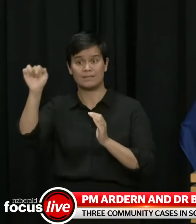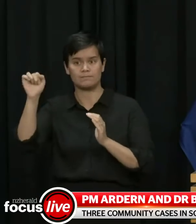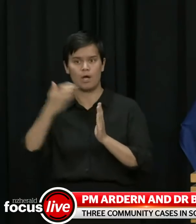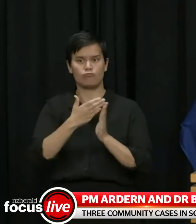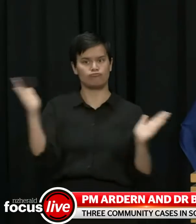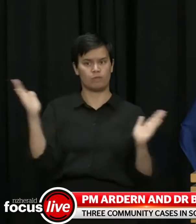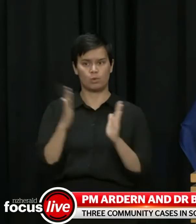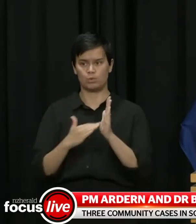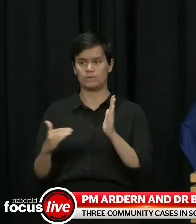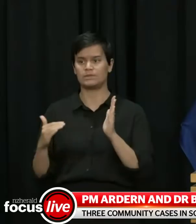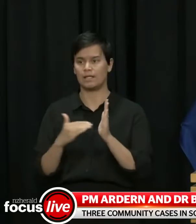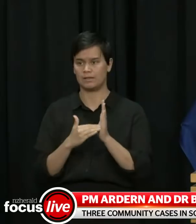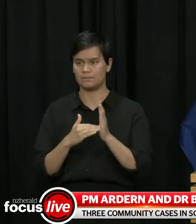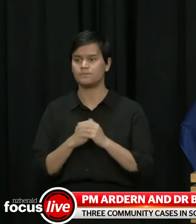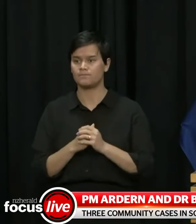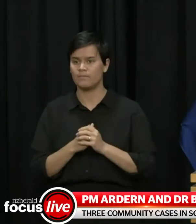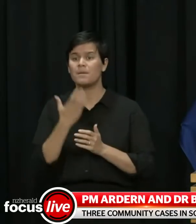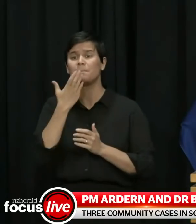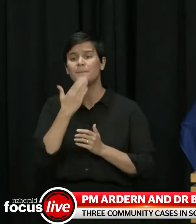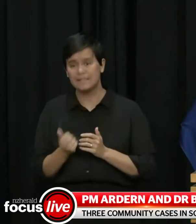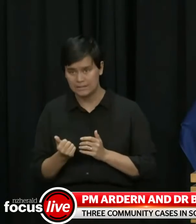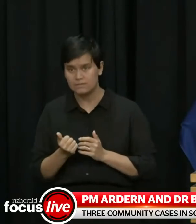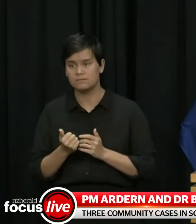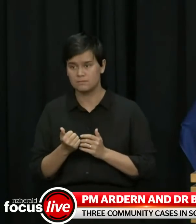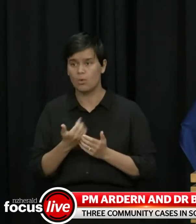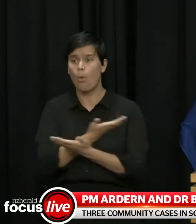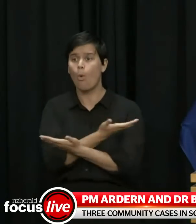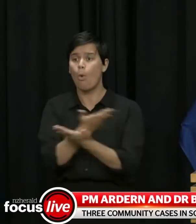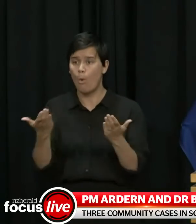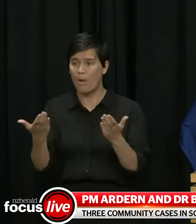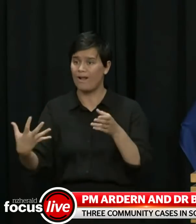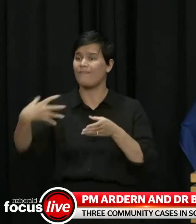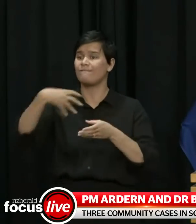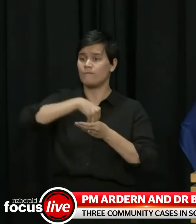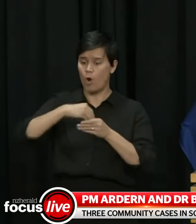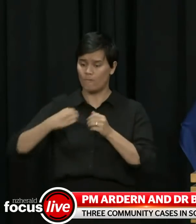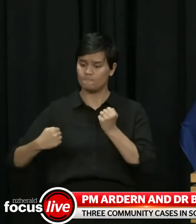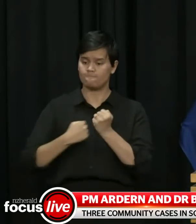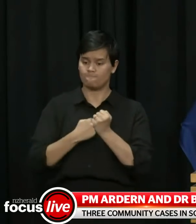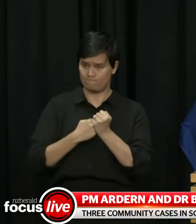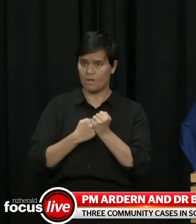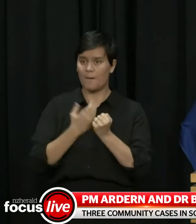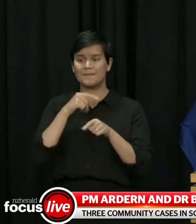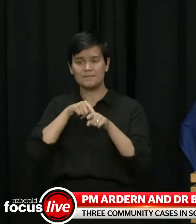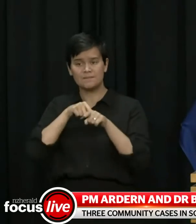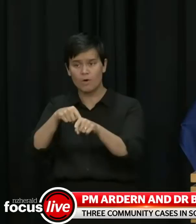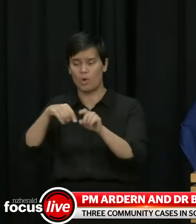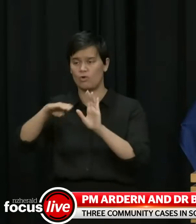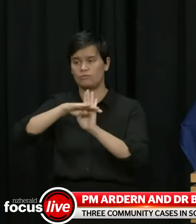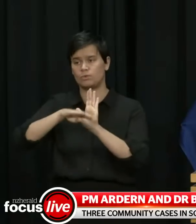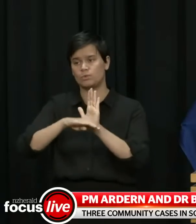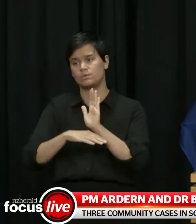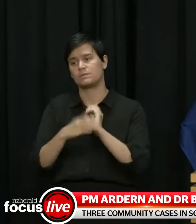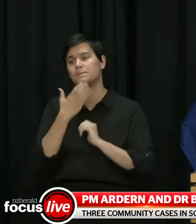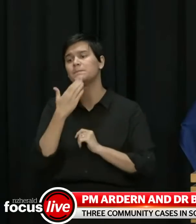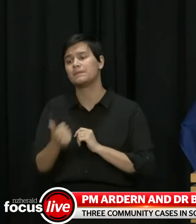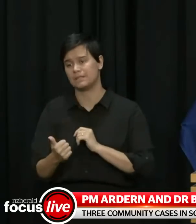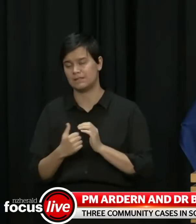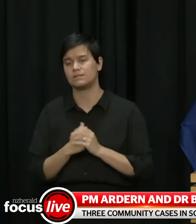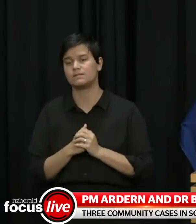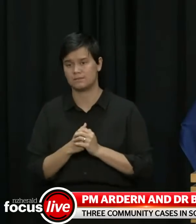important than ever that everyone right around the country continues to play their part and remains vigilant. If you wonder what this